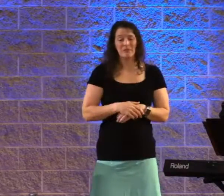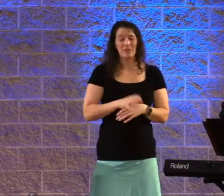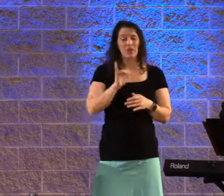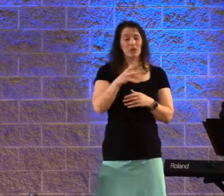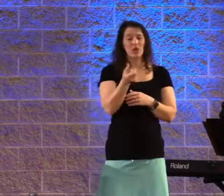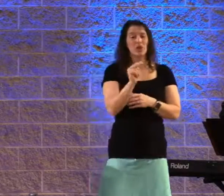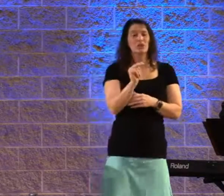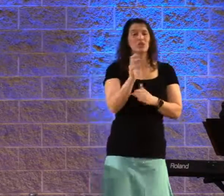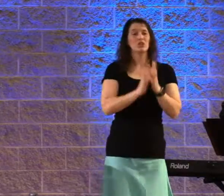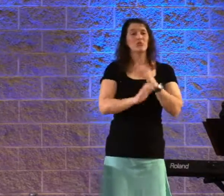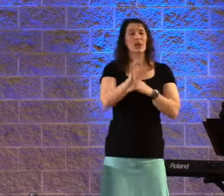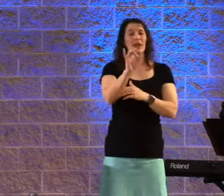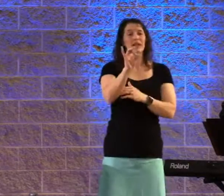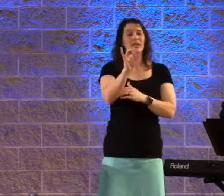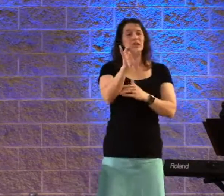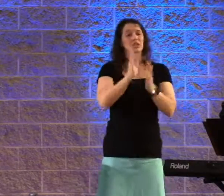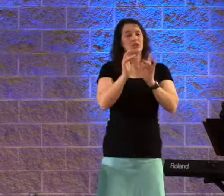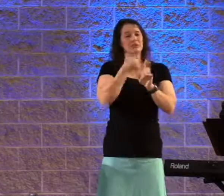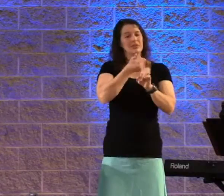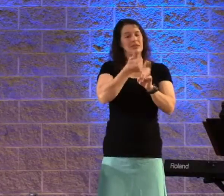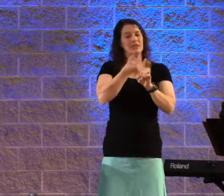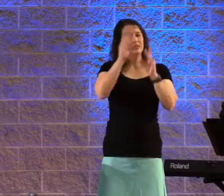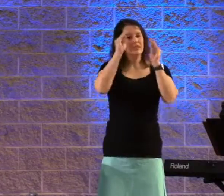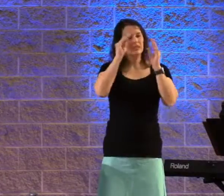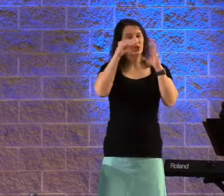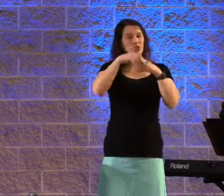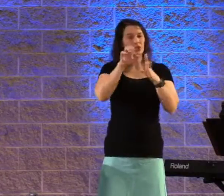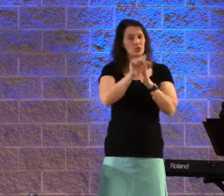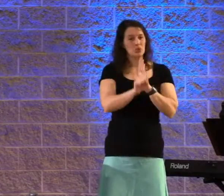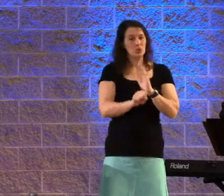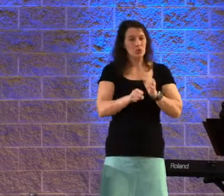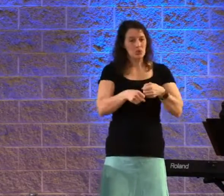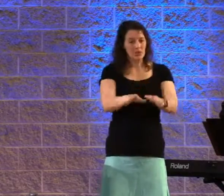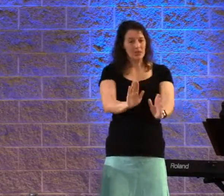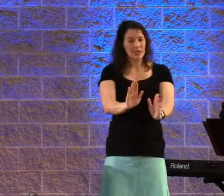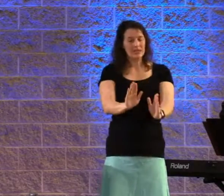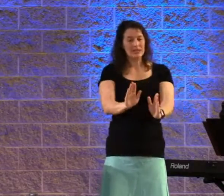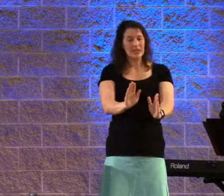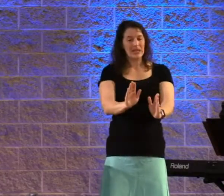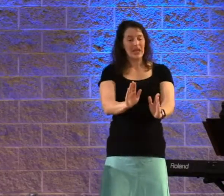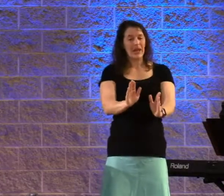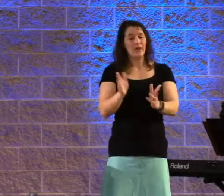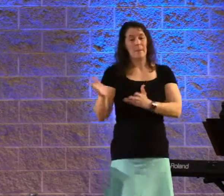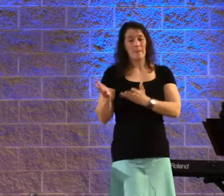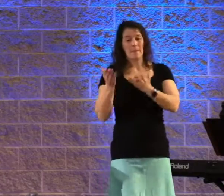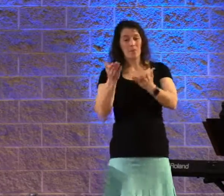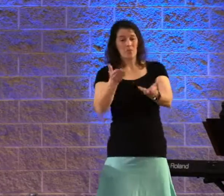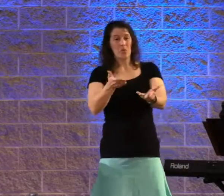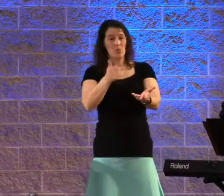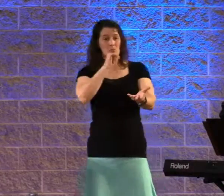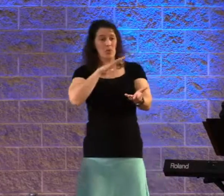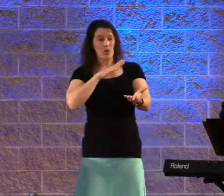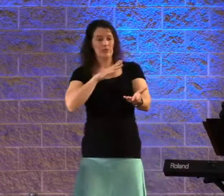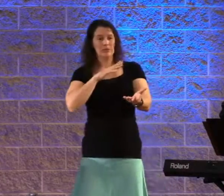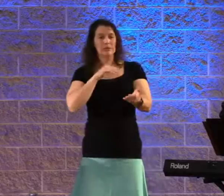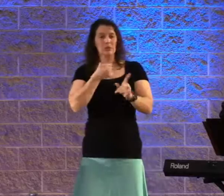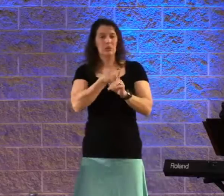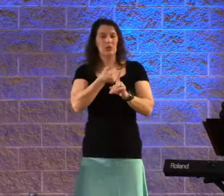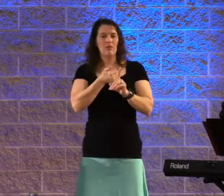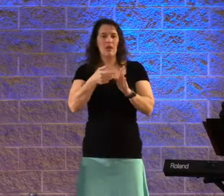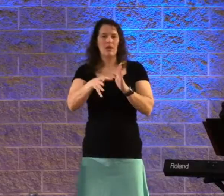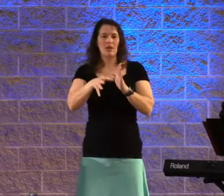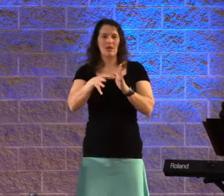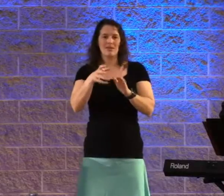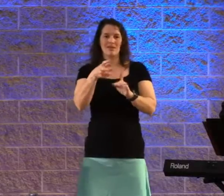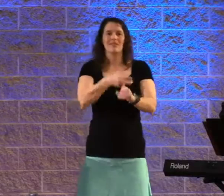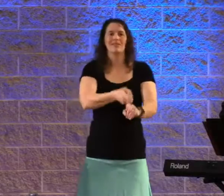teaching out in the streets. Many of you already know this story. And they brought before him a woman who had been caught in adultery.